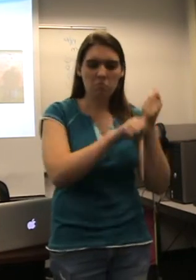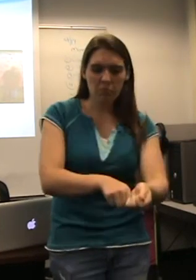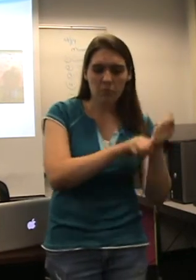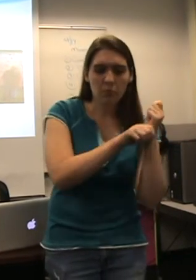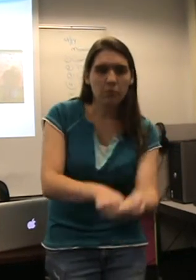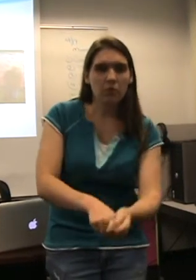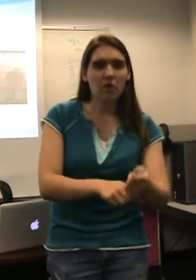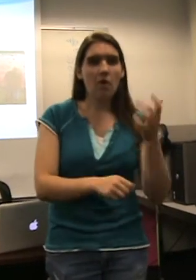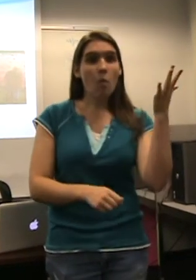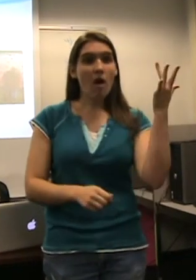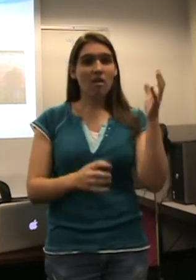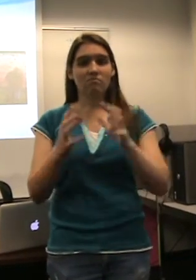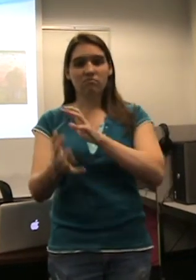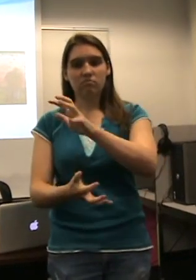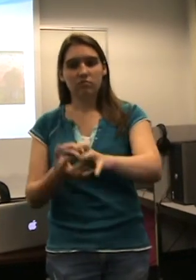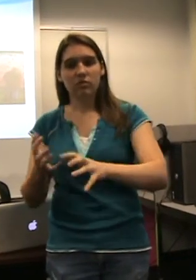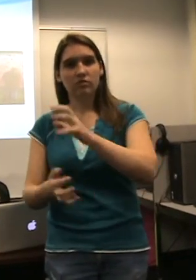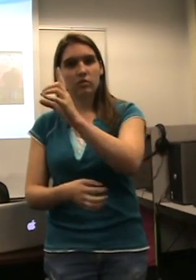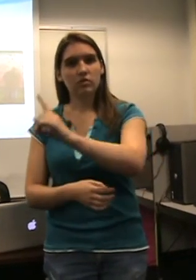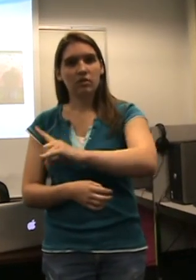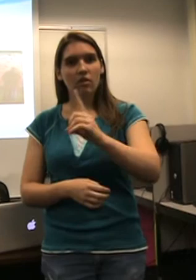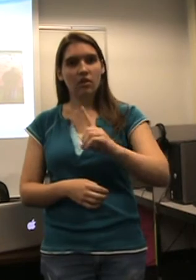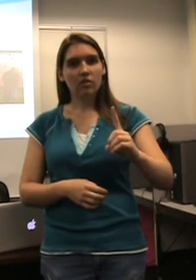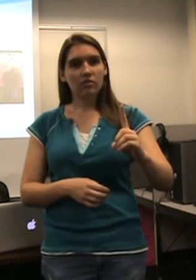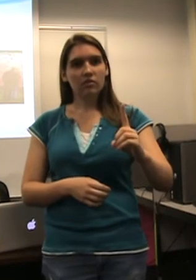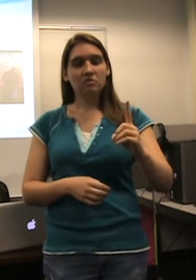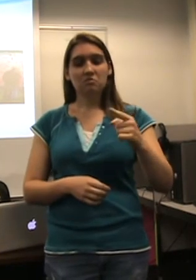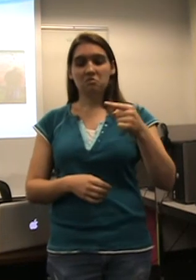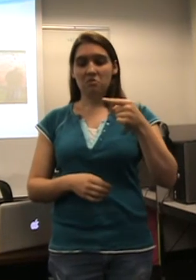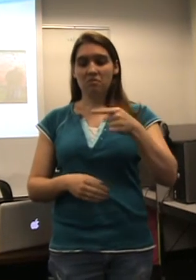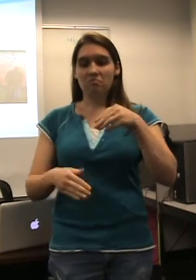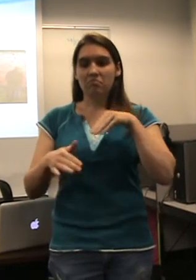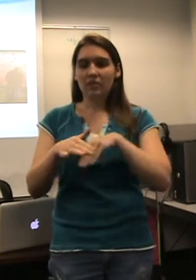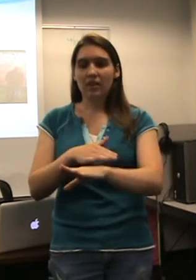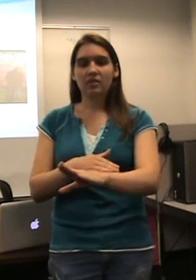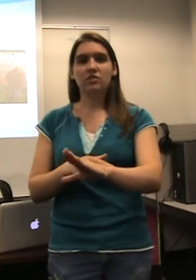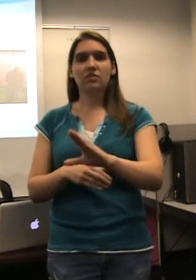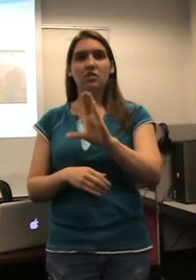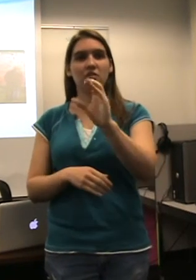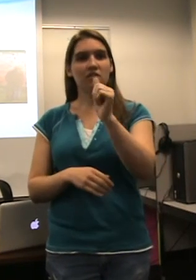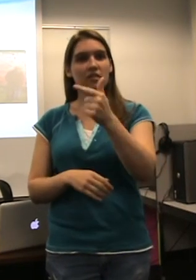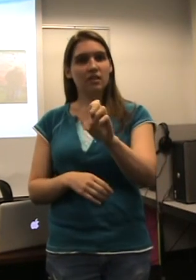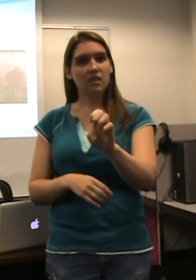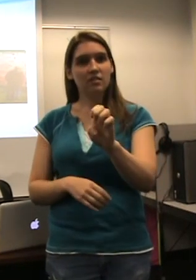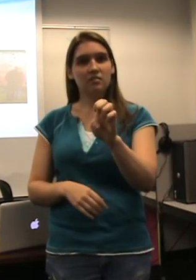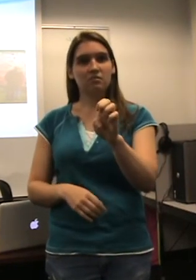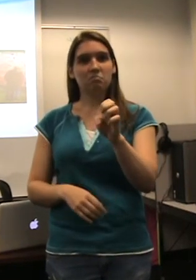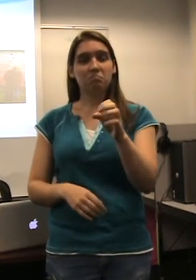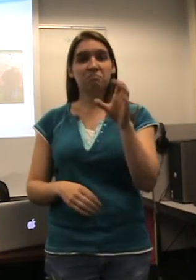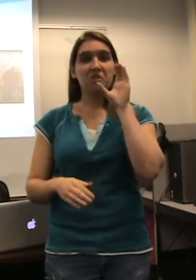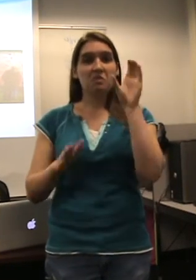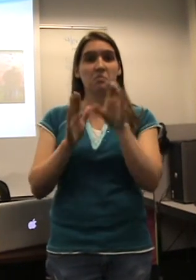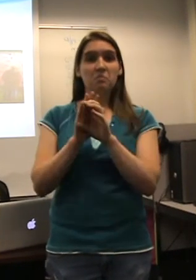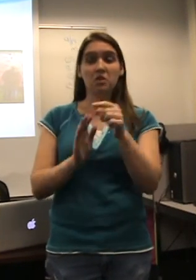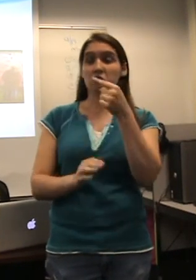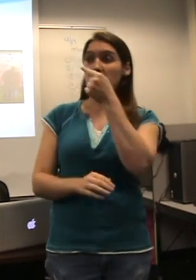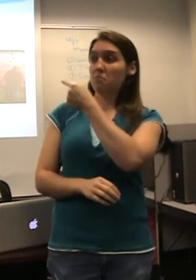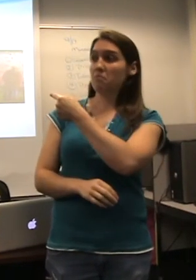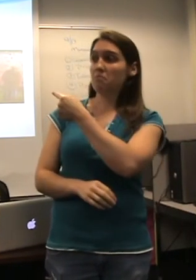holding pens. As you see in the picture that's on my PowerPoint,